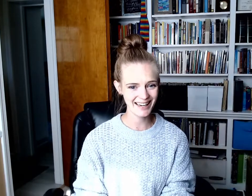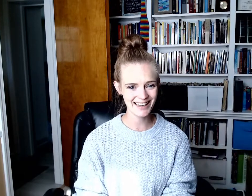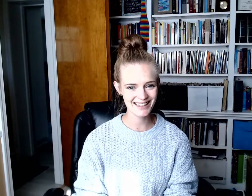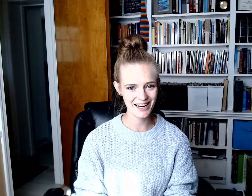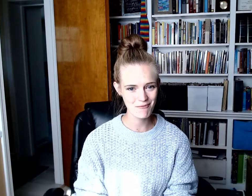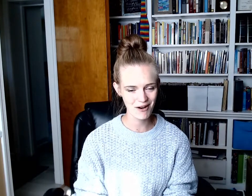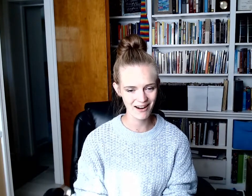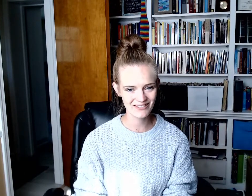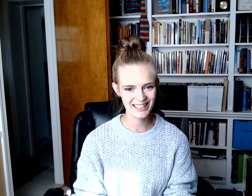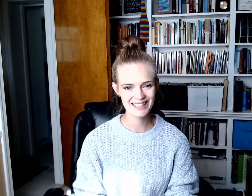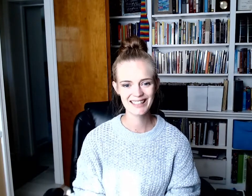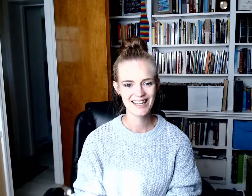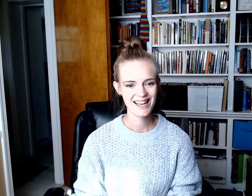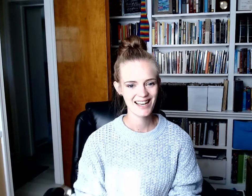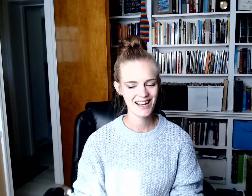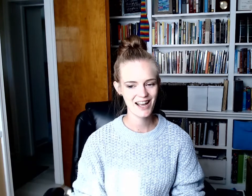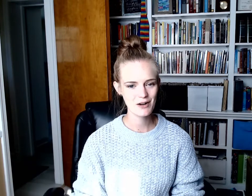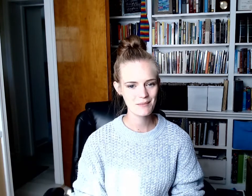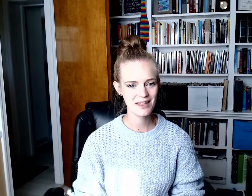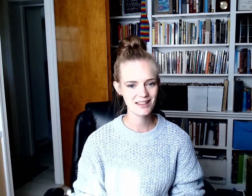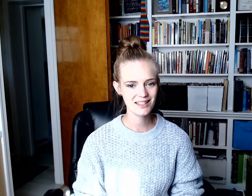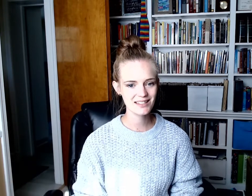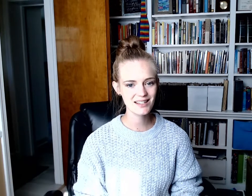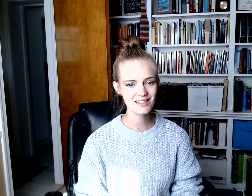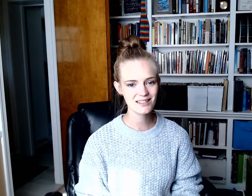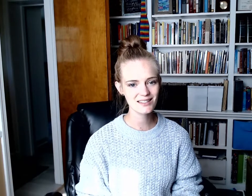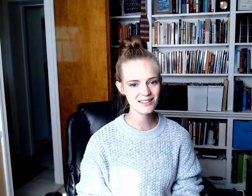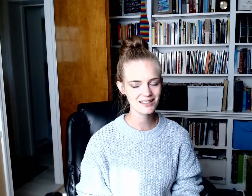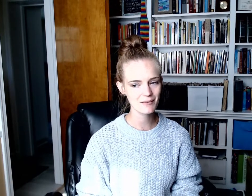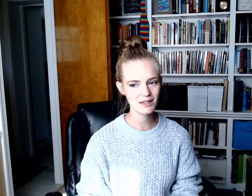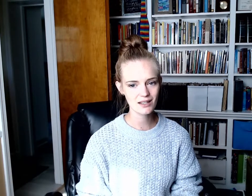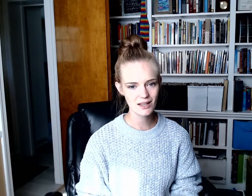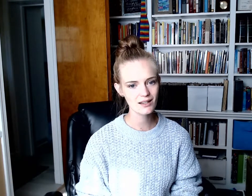and getting more confident. And I hope that this is something that is